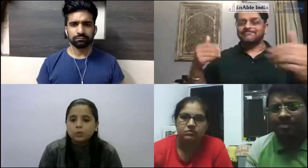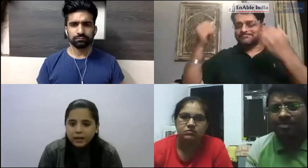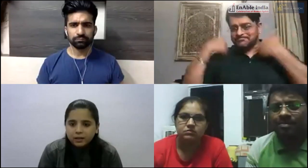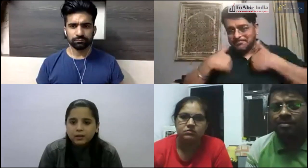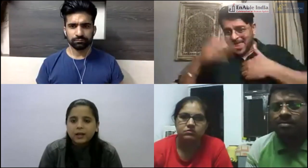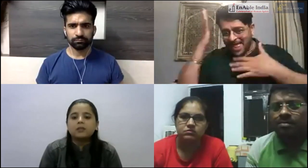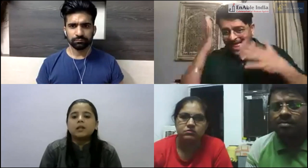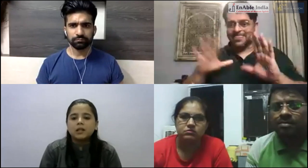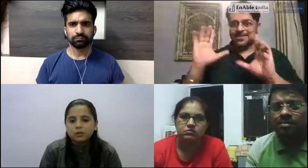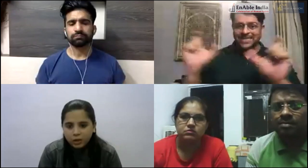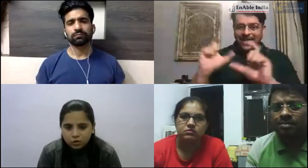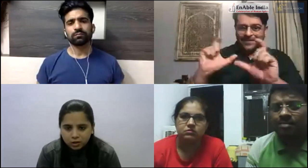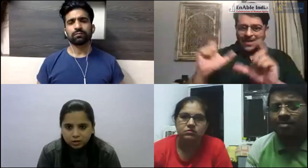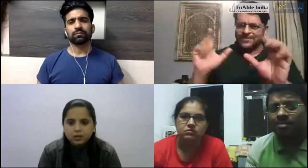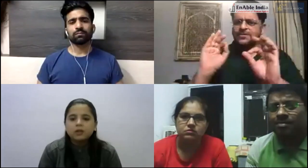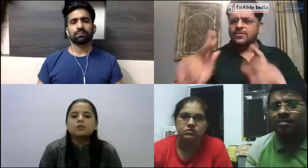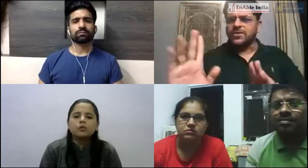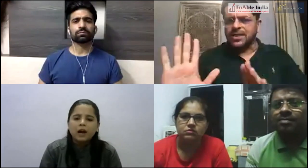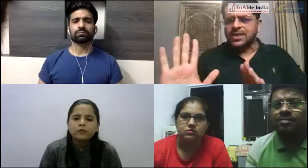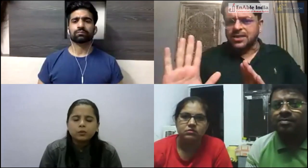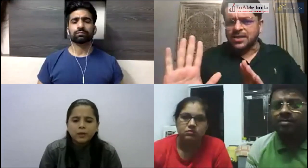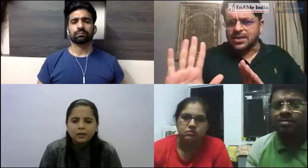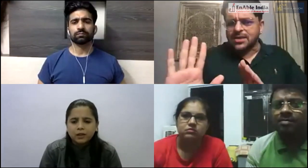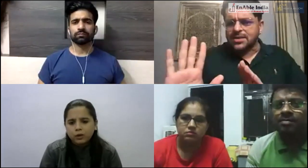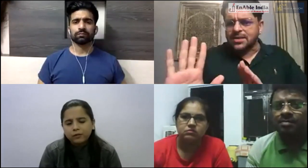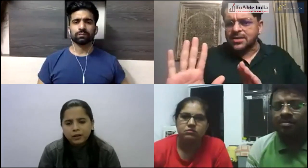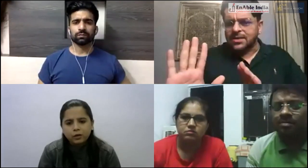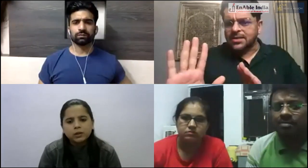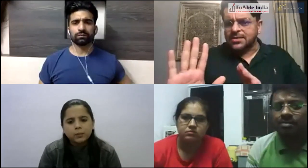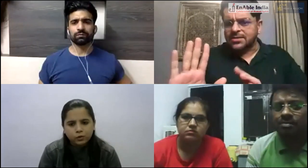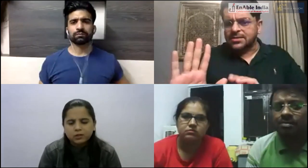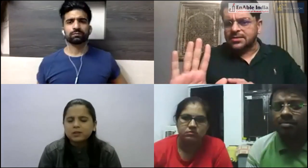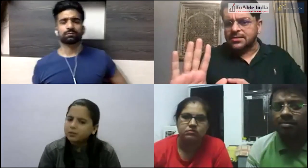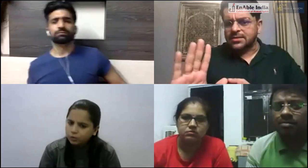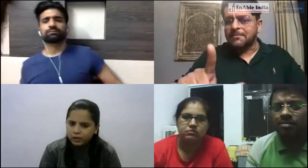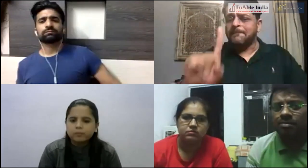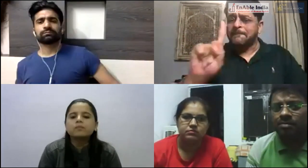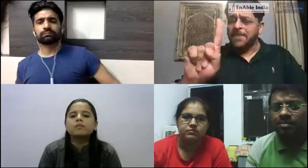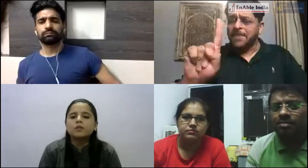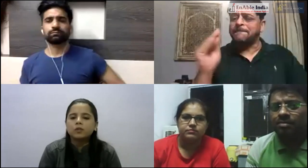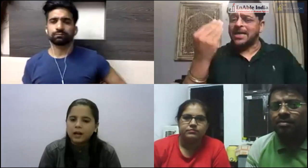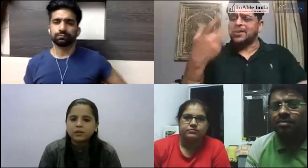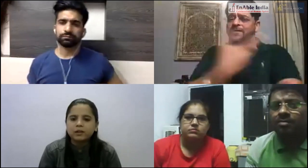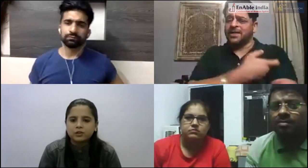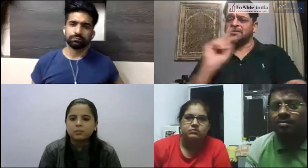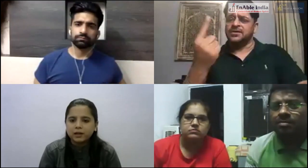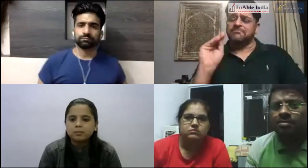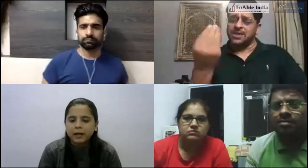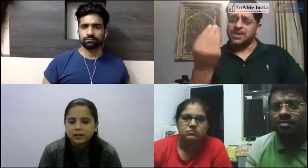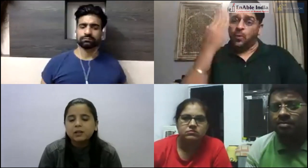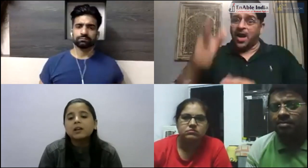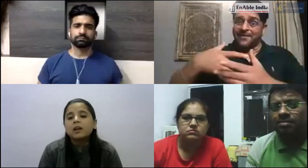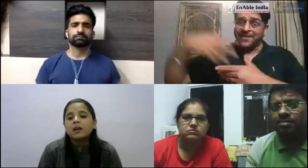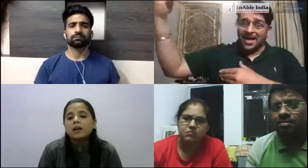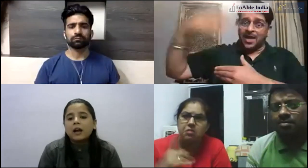coming together and meeting to each other, so you have to be, when you have taken all the precautions, then it's okay, you can have the relation. But